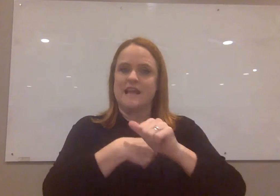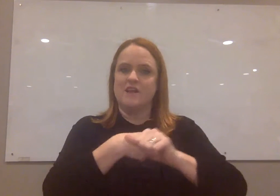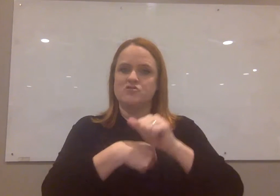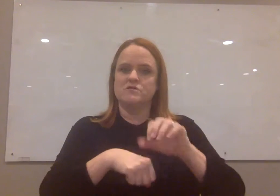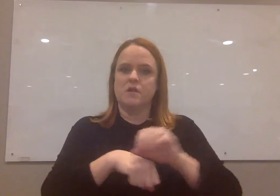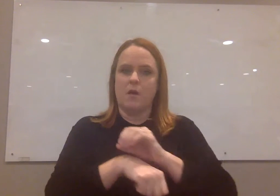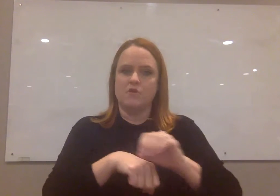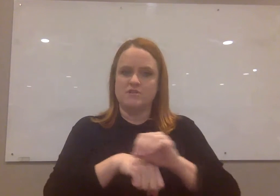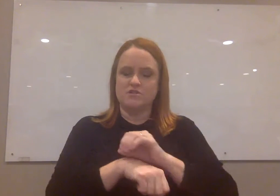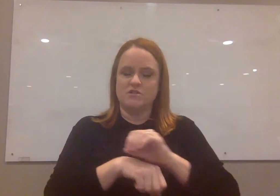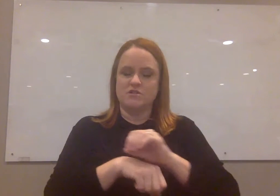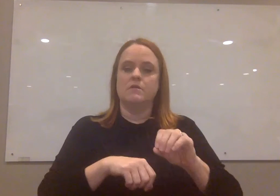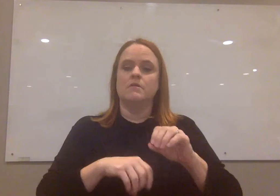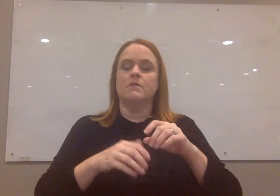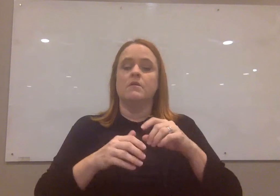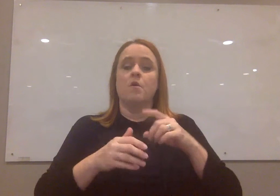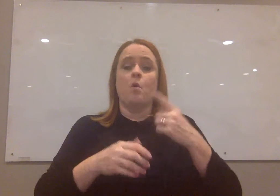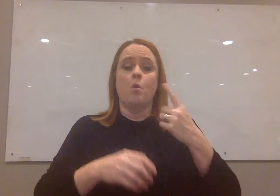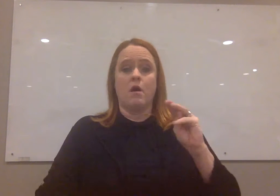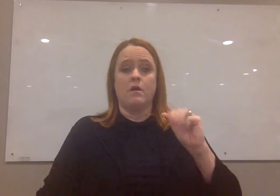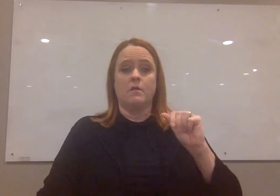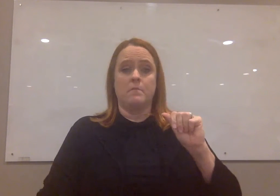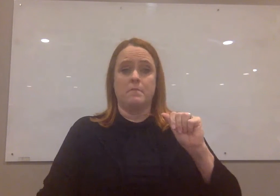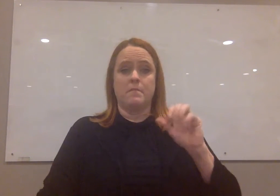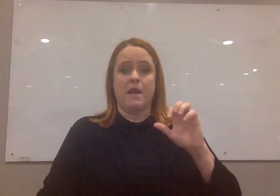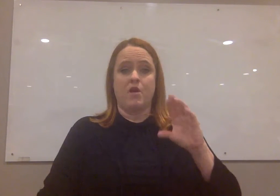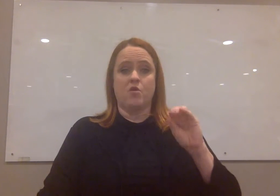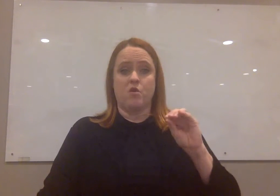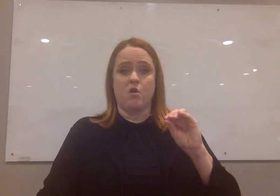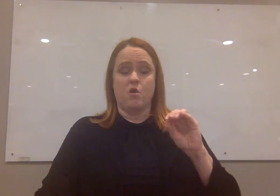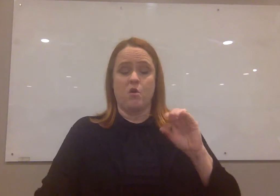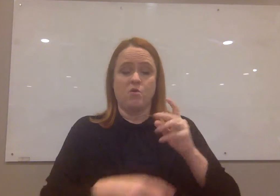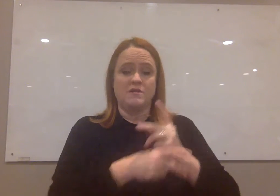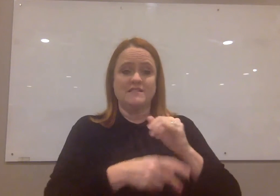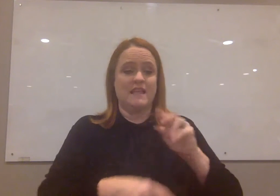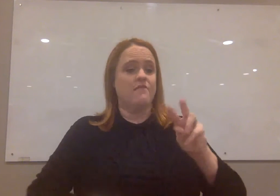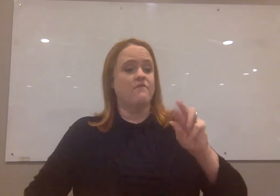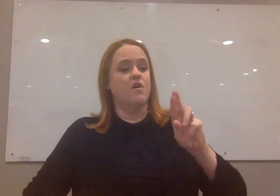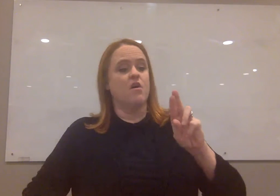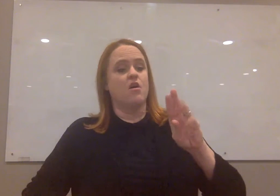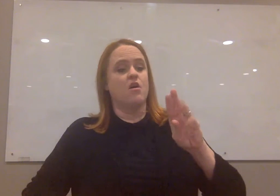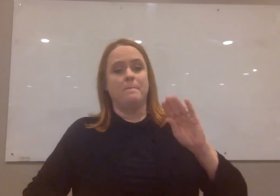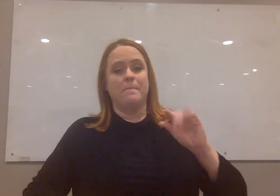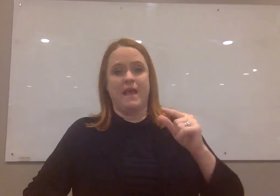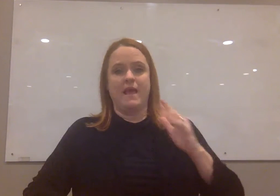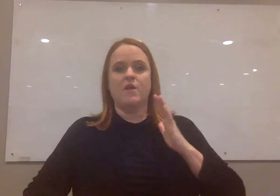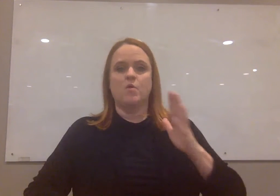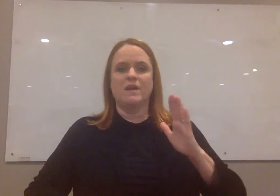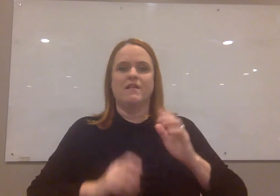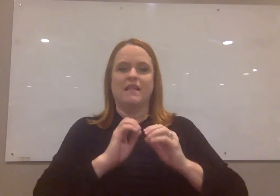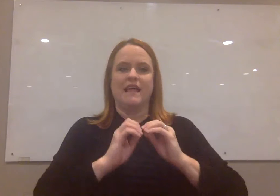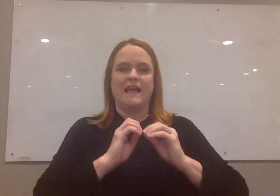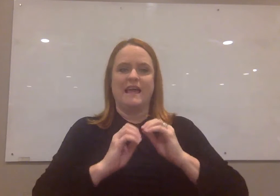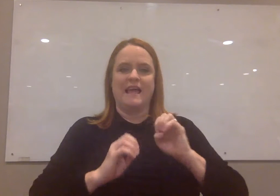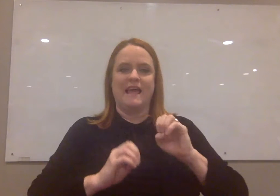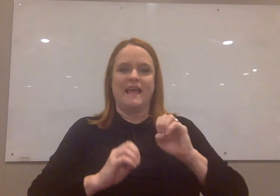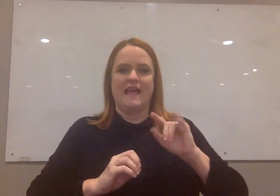does that, where var bang will actually edit the scope it's in, and it'll no longer have hygiene as a